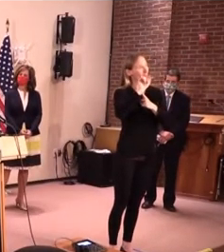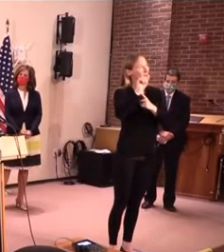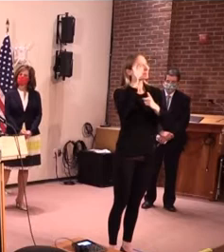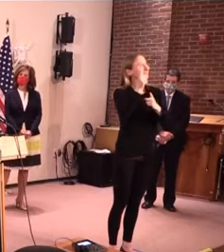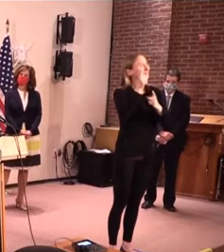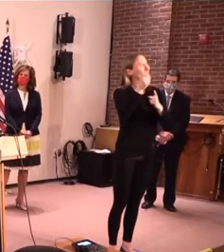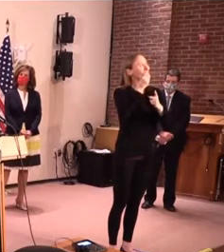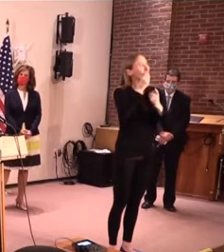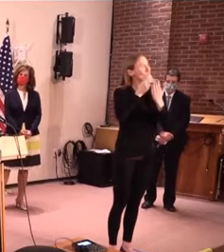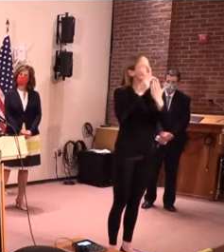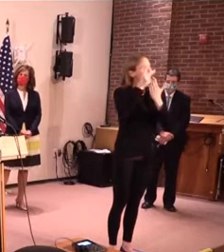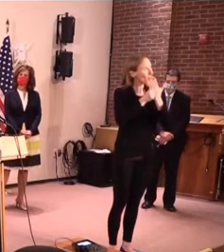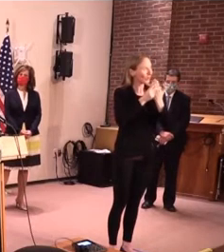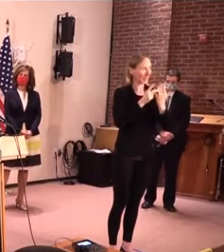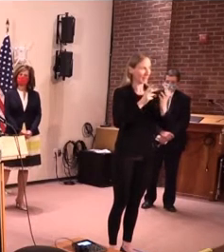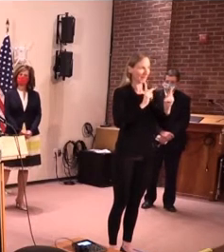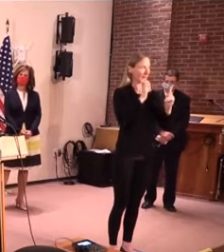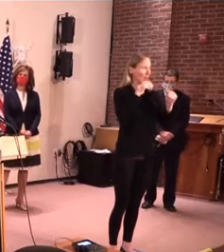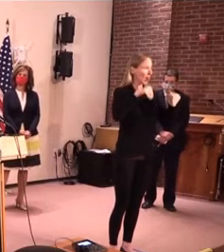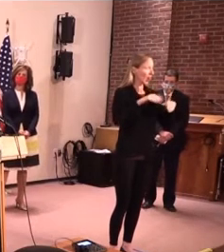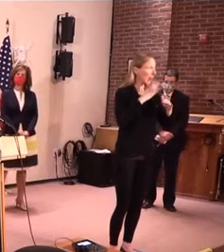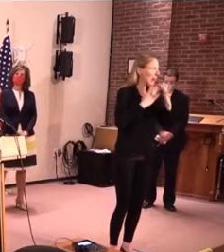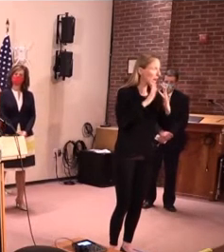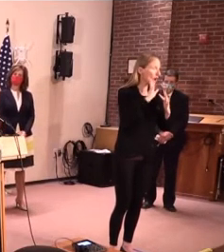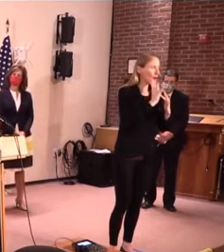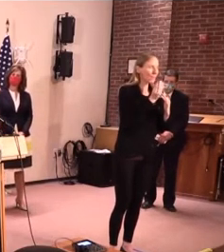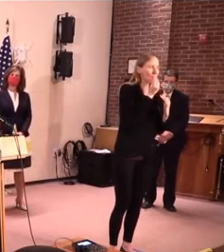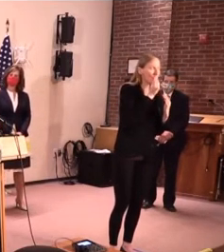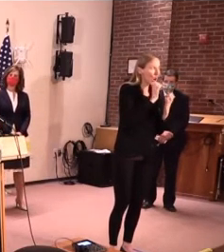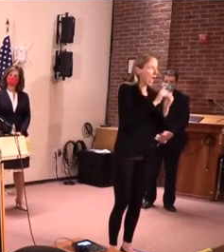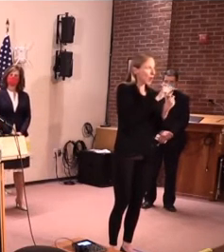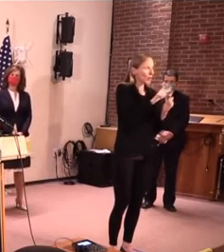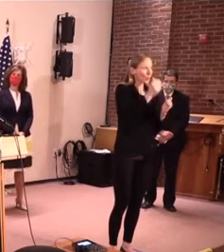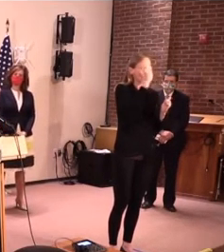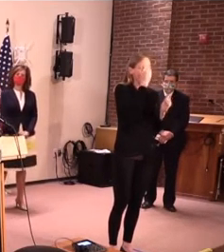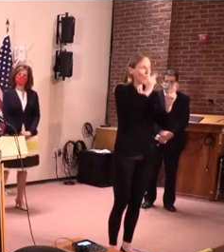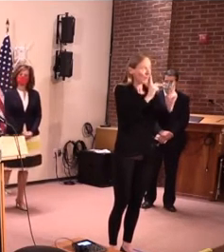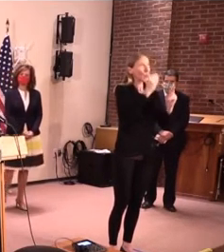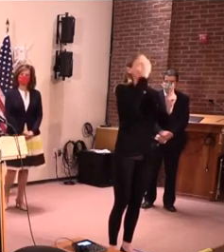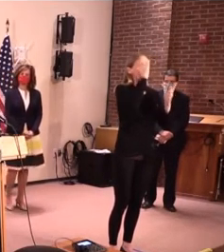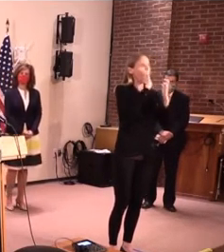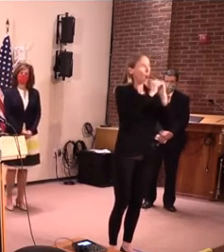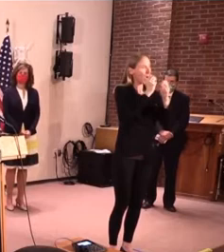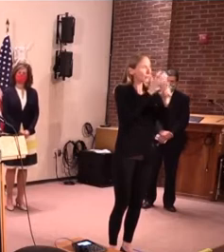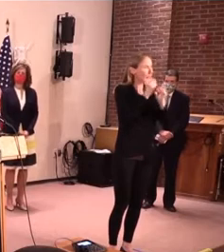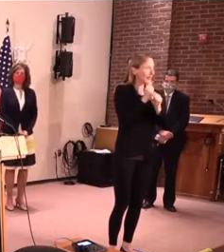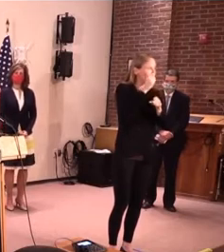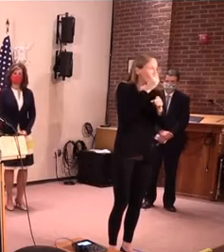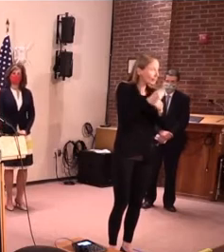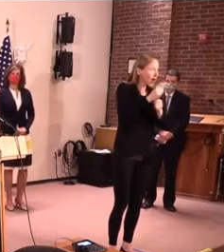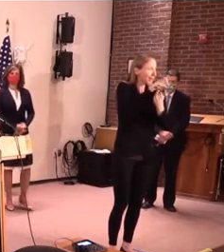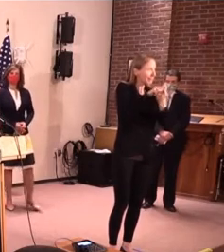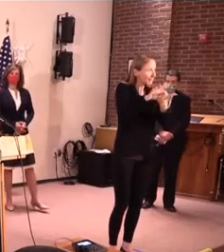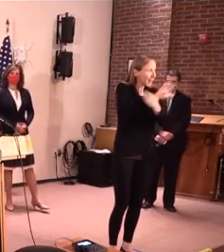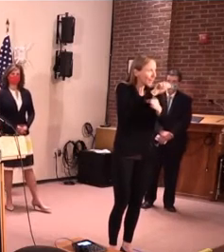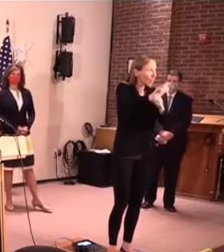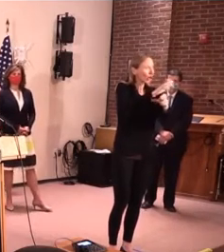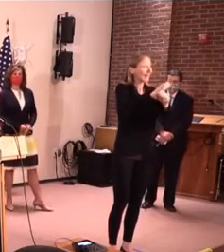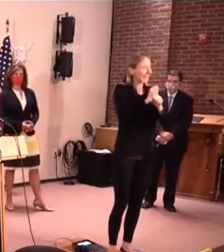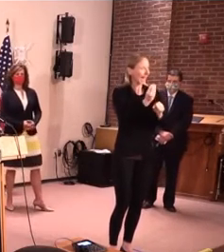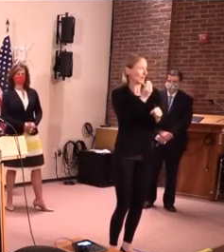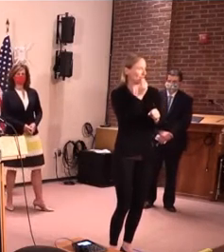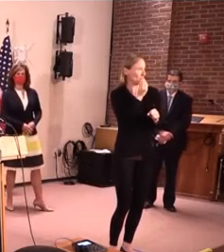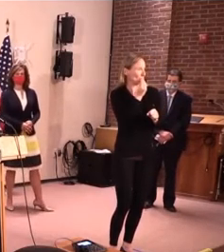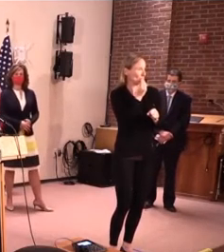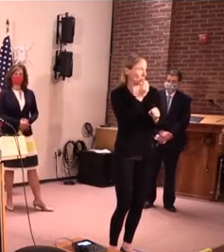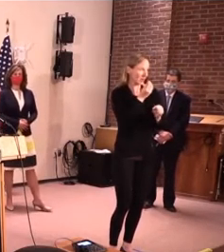aware of and are accessing available benefits and not going hungry? Yeah, this is a great concern to me.